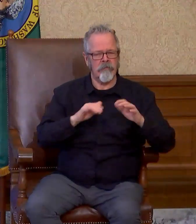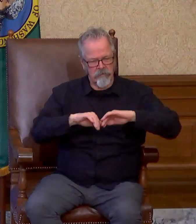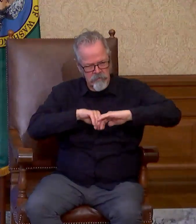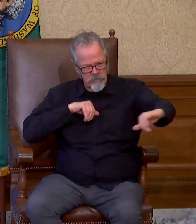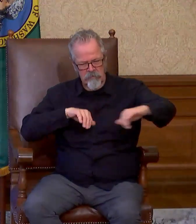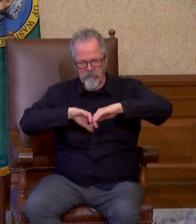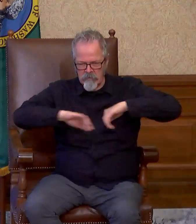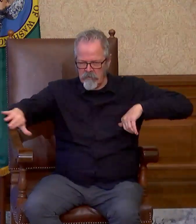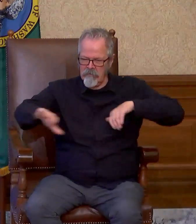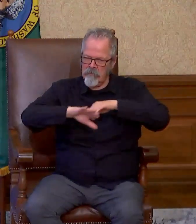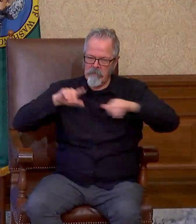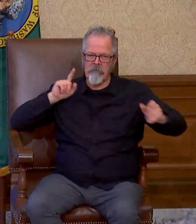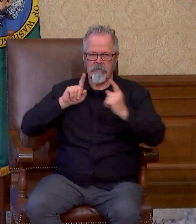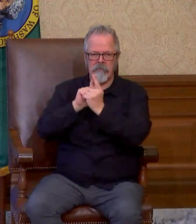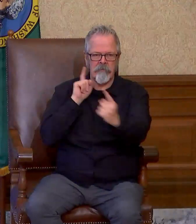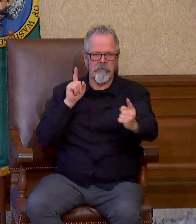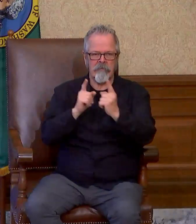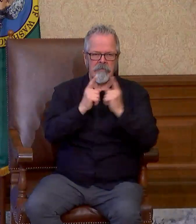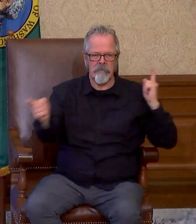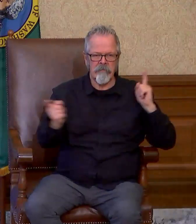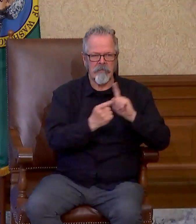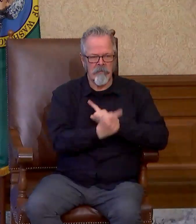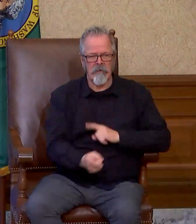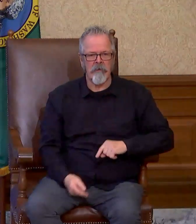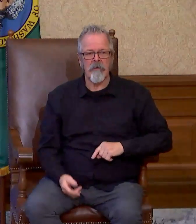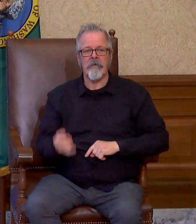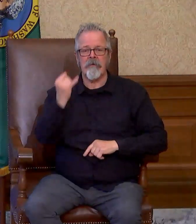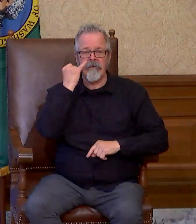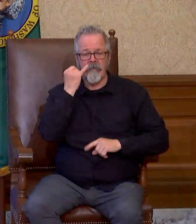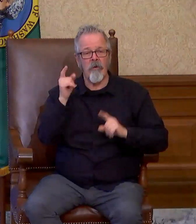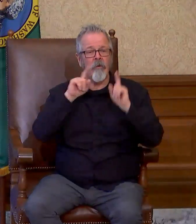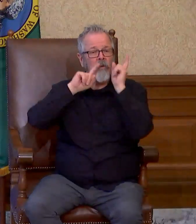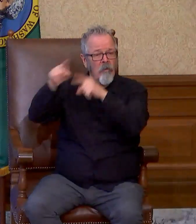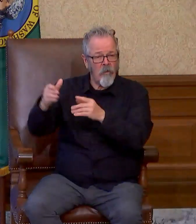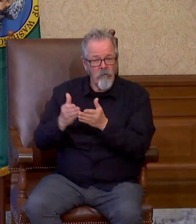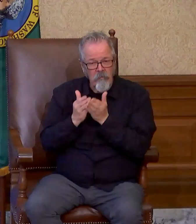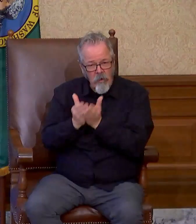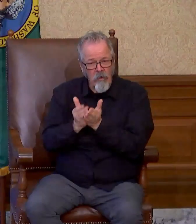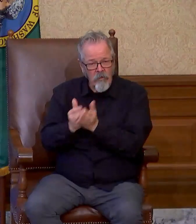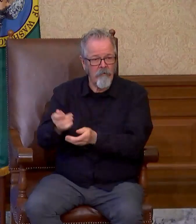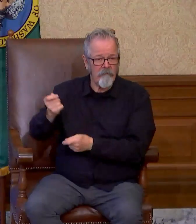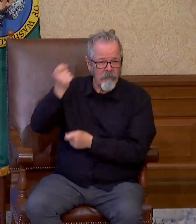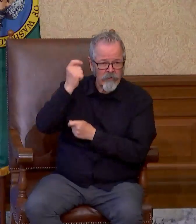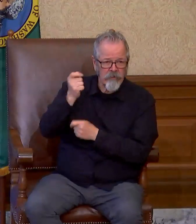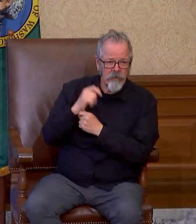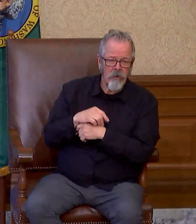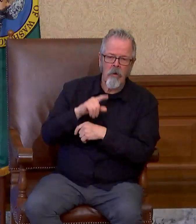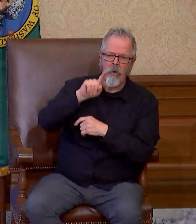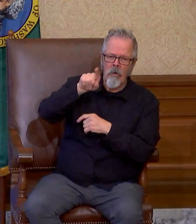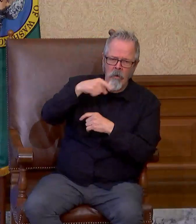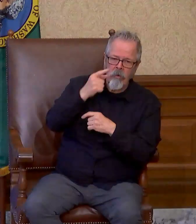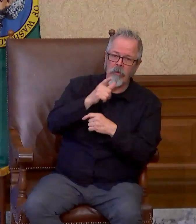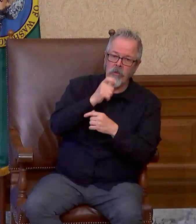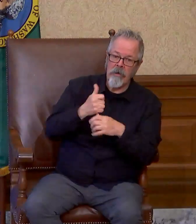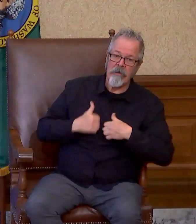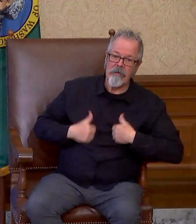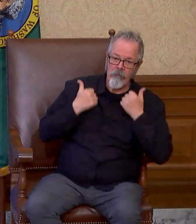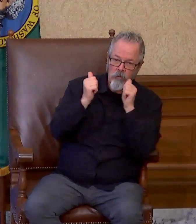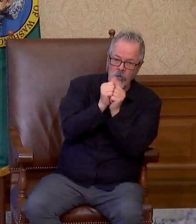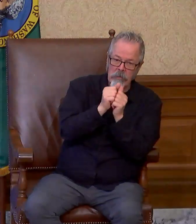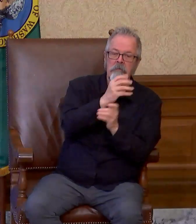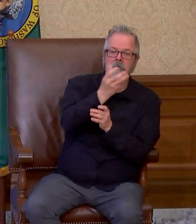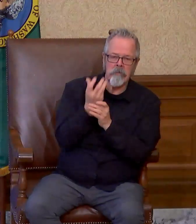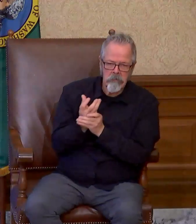you're in a boat fishing, or in a car, by the way. If you're driving someplace with people who are not in your household, it's just